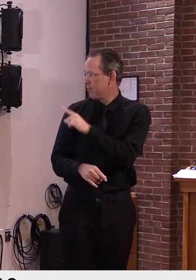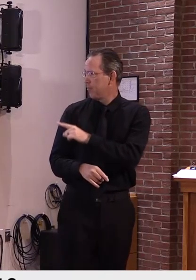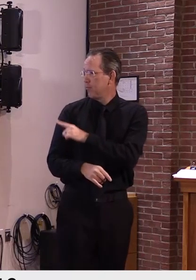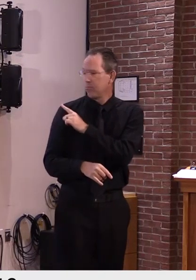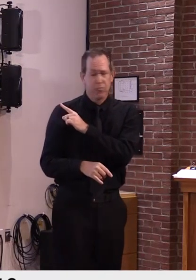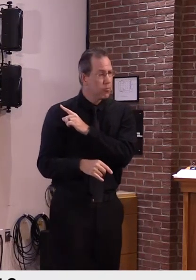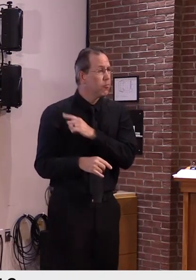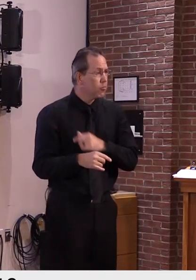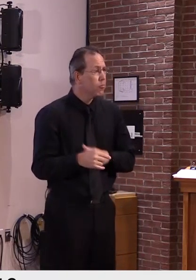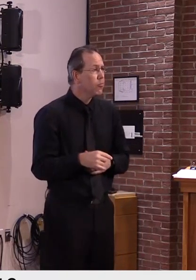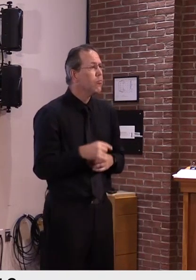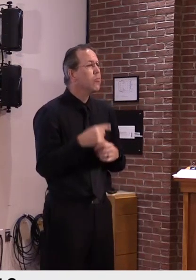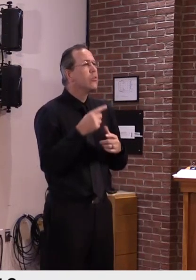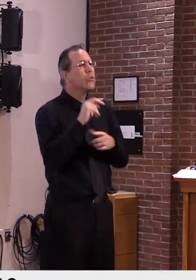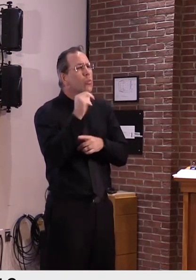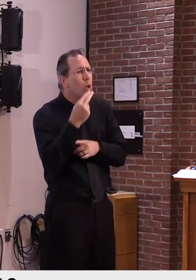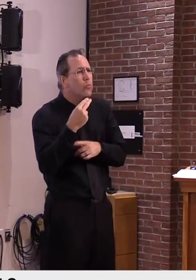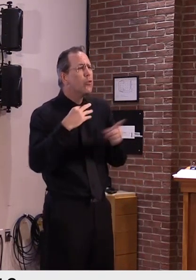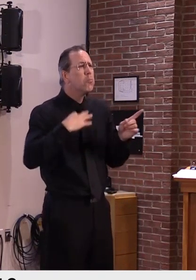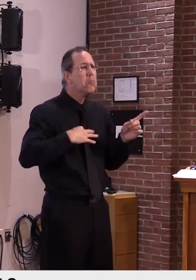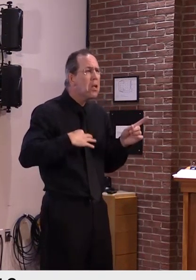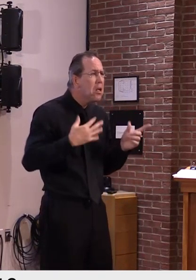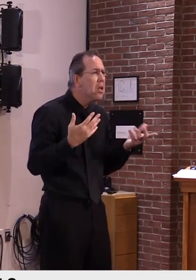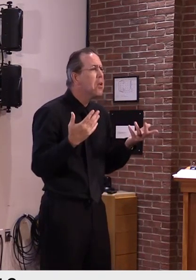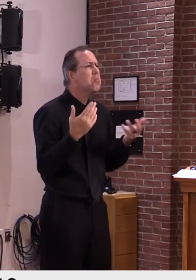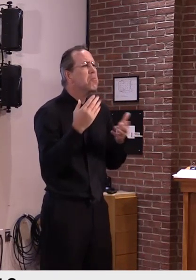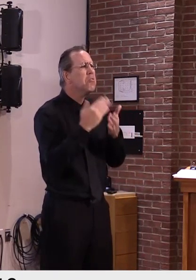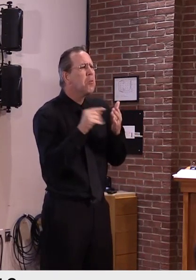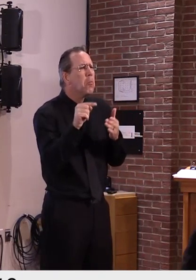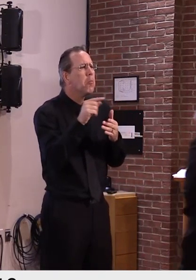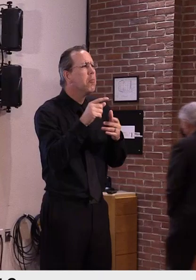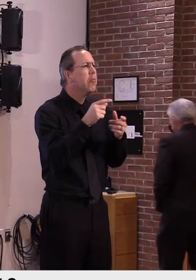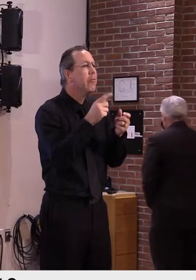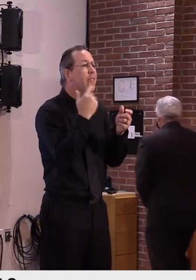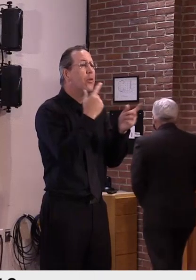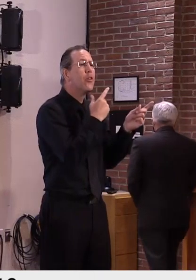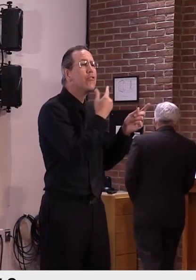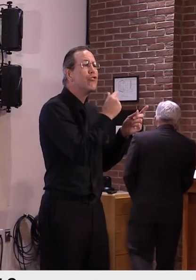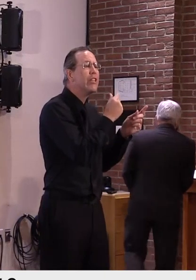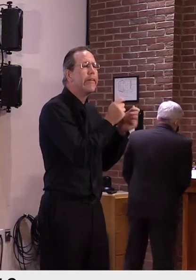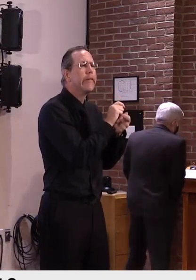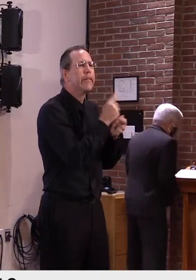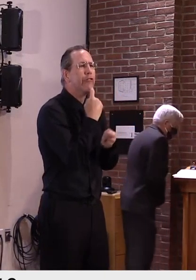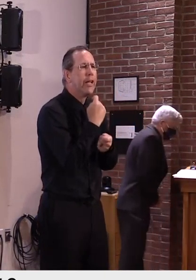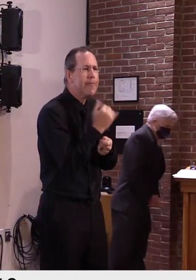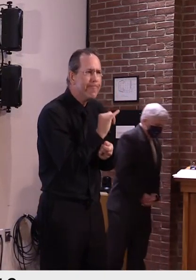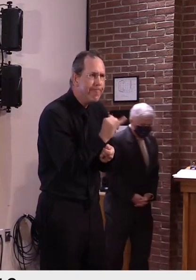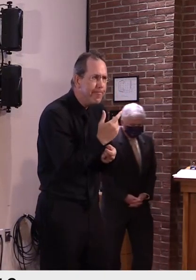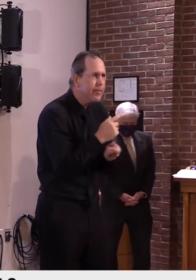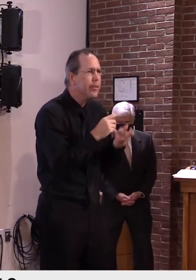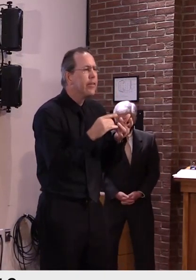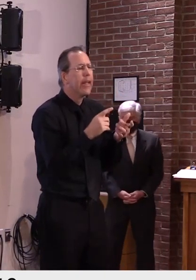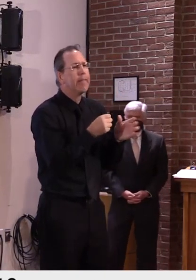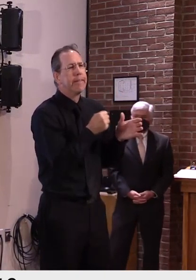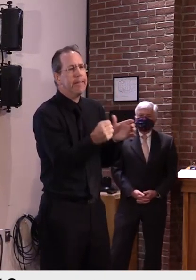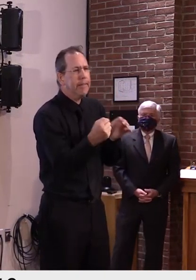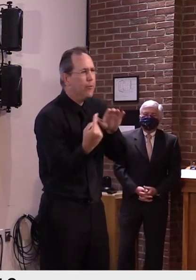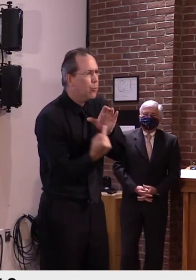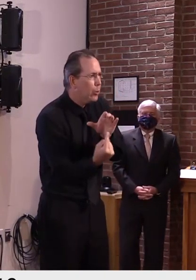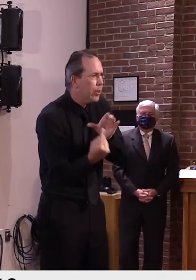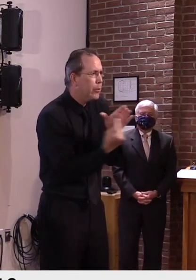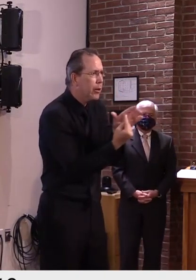New Hampshire and Maine are now in the yellow or red category. There was some improvement along the western border